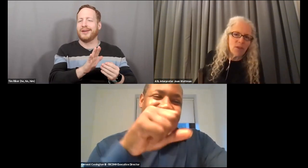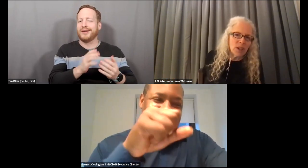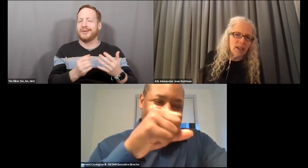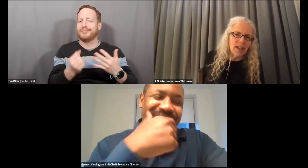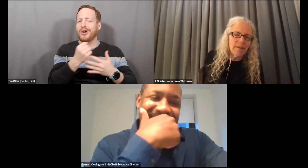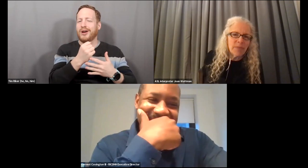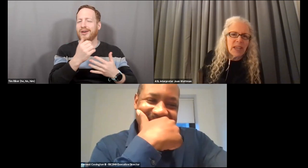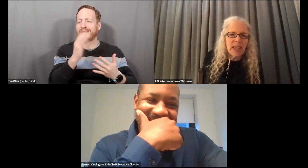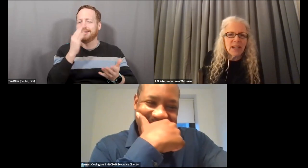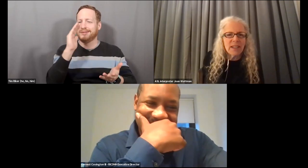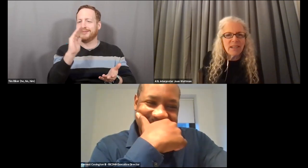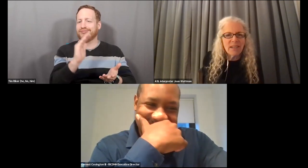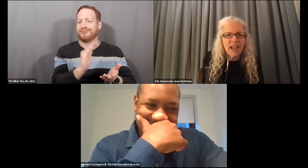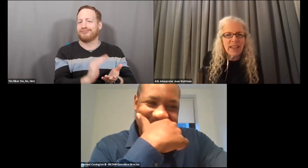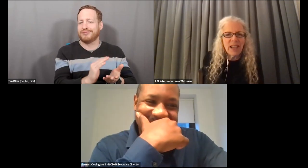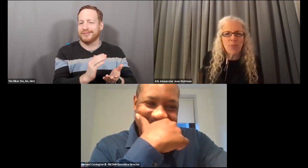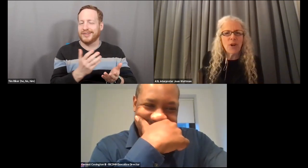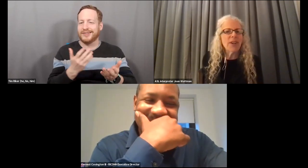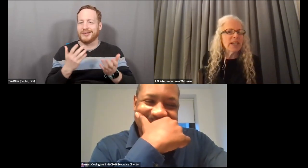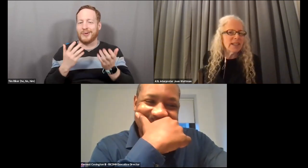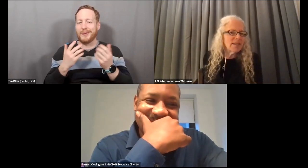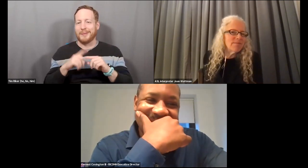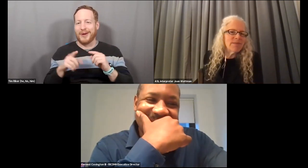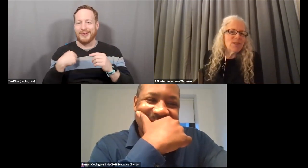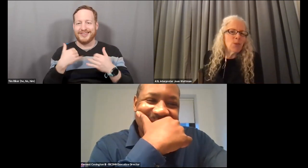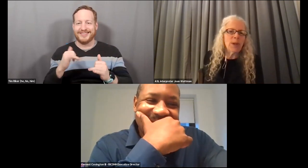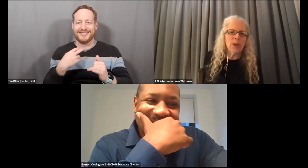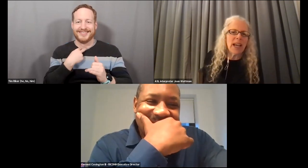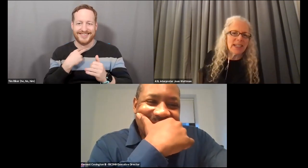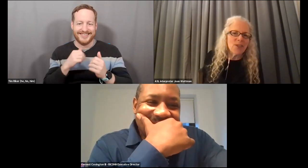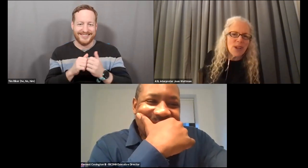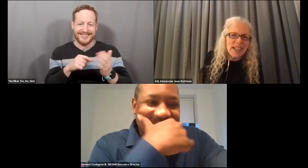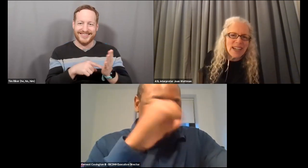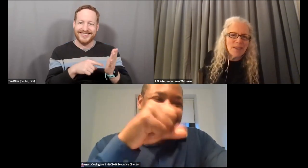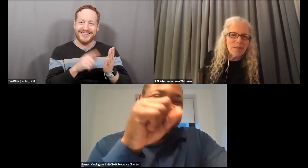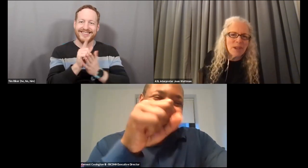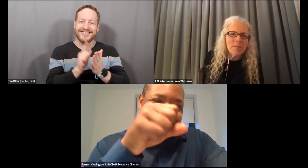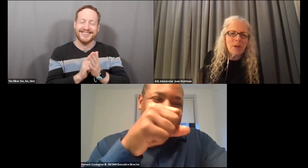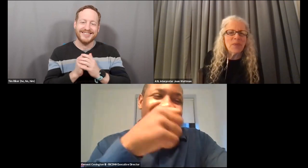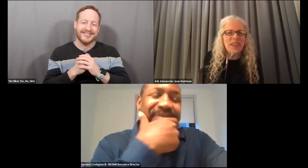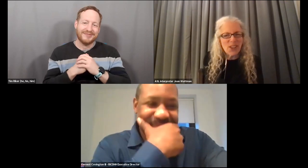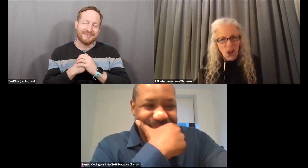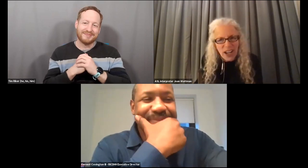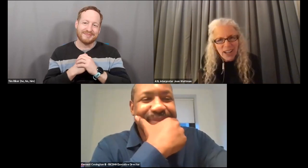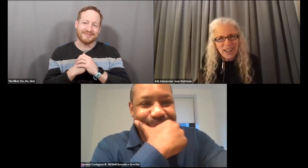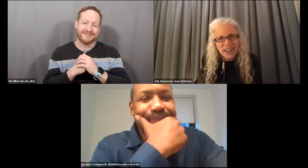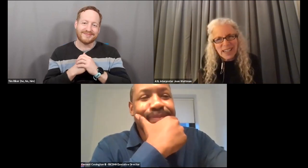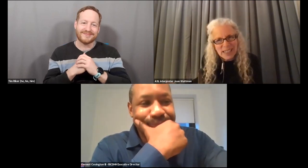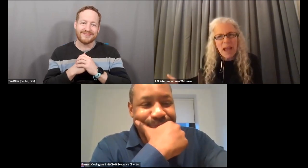federal. And I think our priorities, we're not as interested in it, but this law dates back